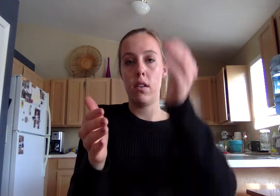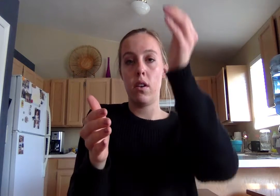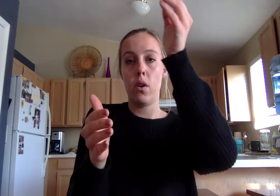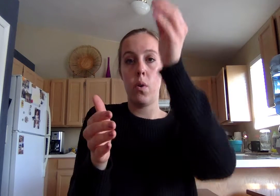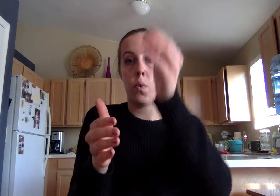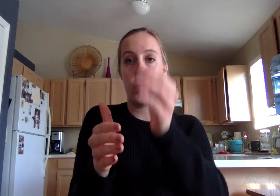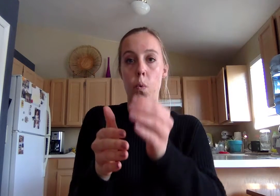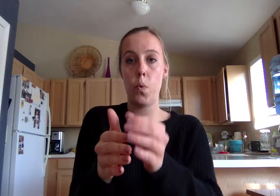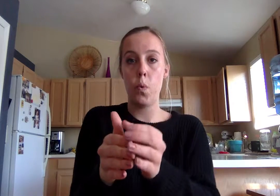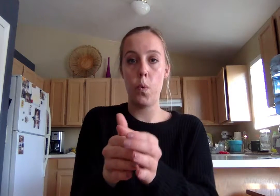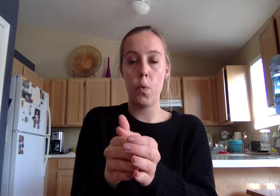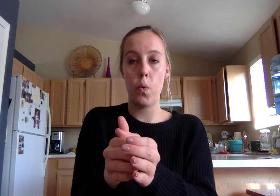other.